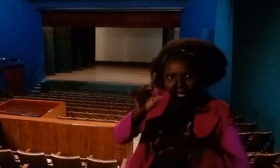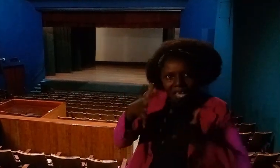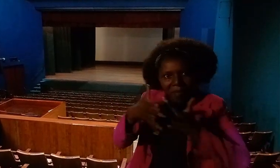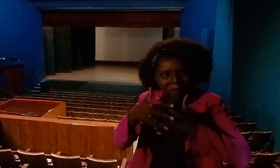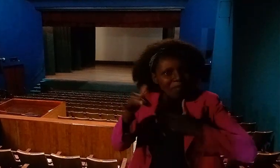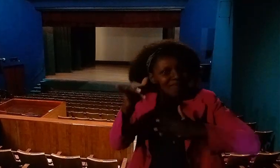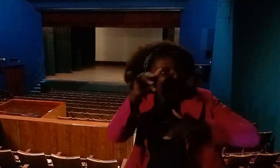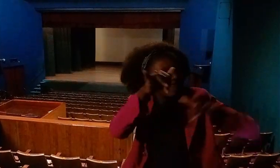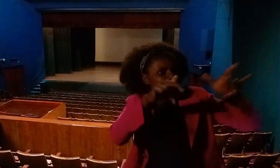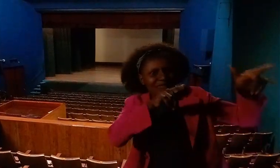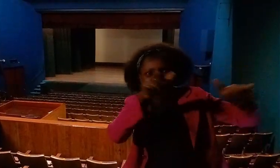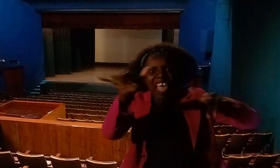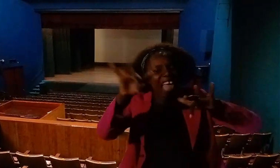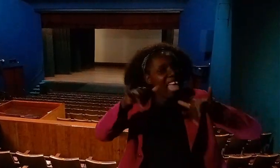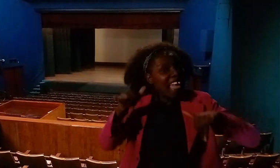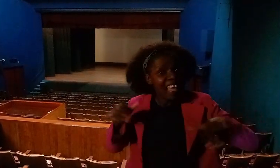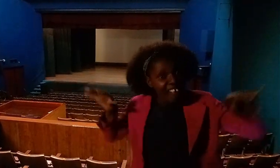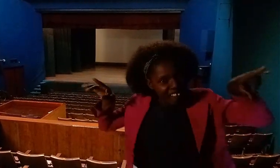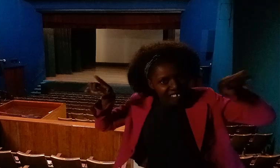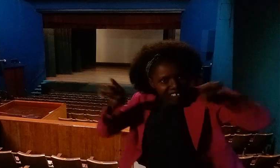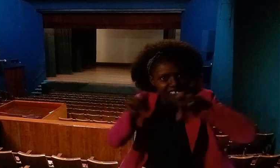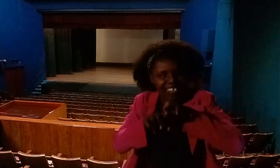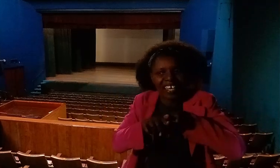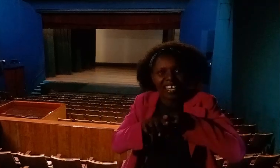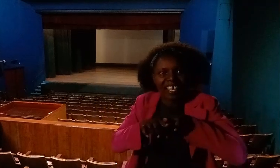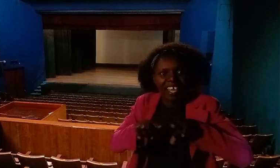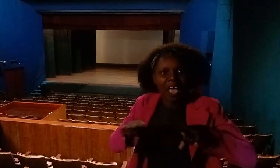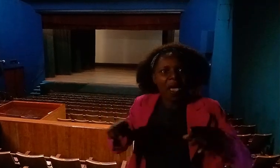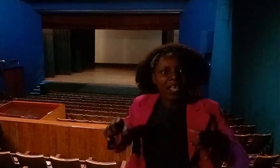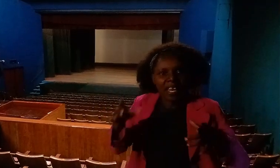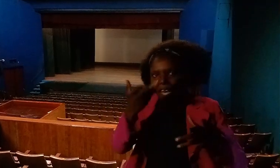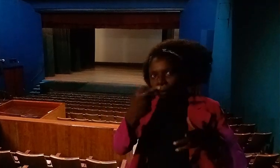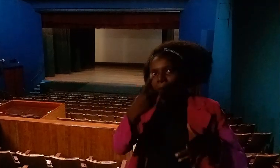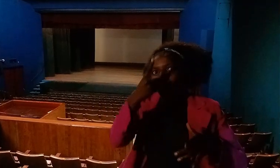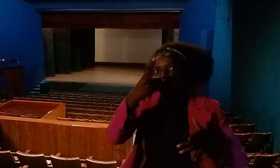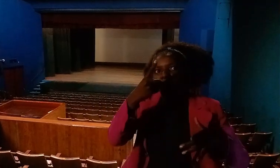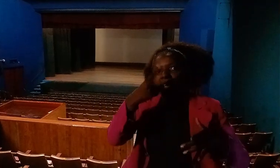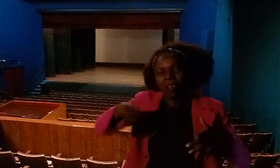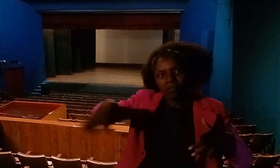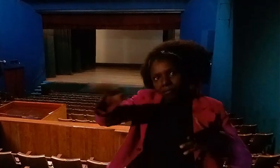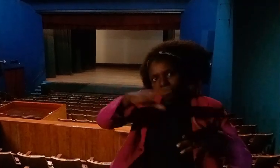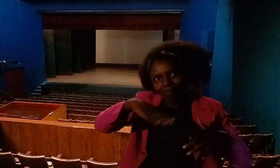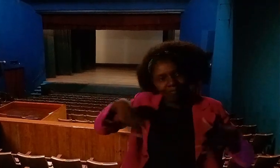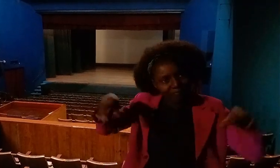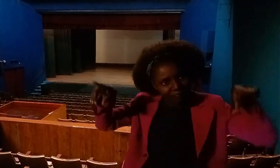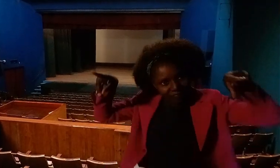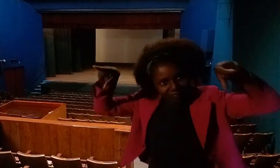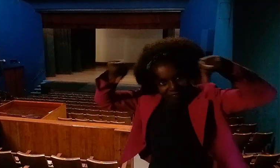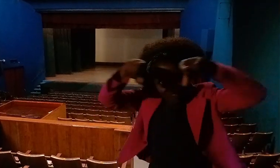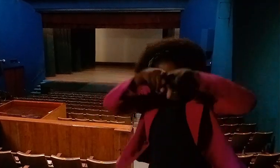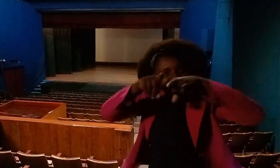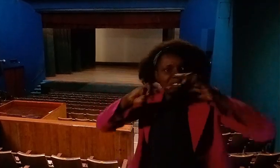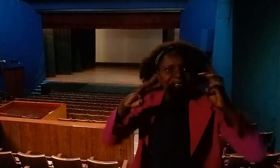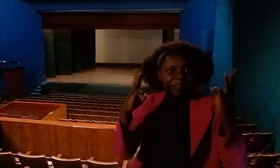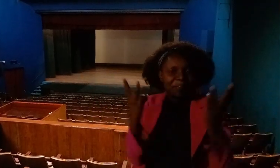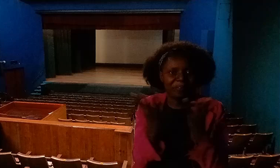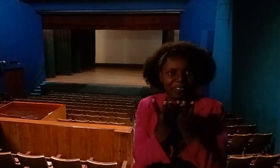Theatre is got a beautiful standard. The same standards that you find in the UK, in America, in